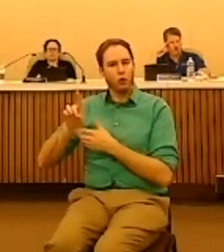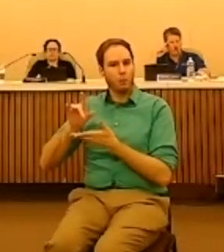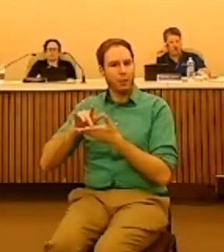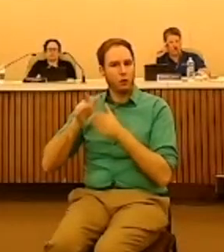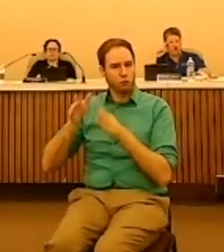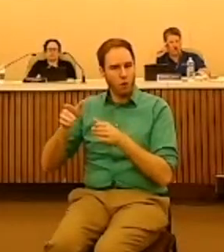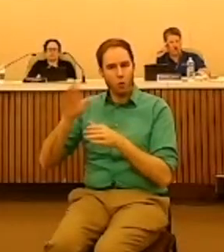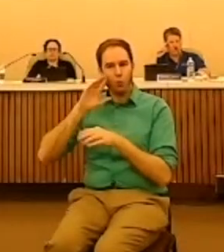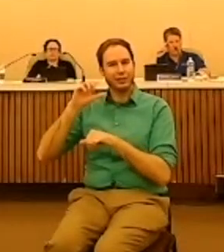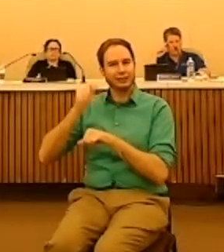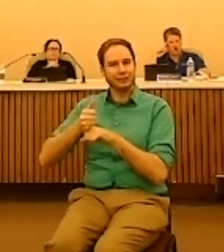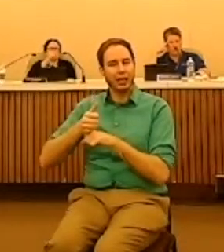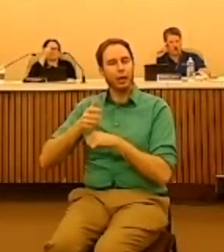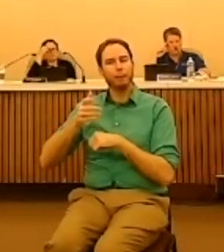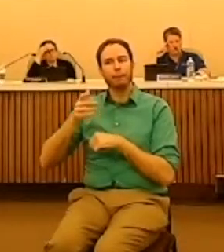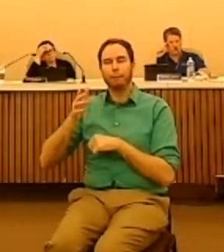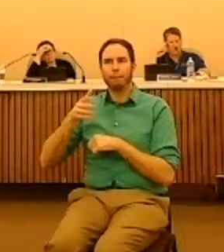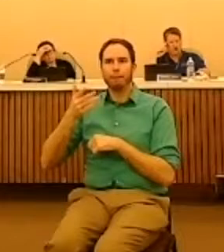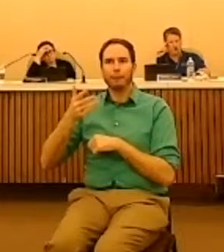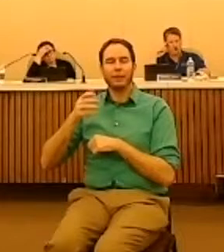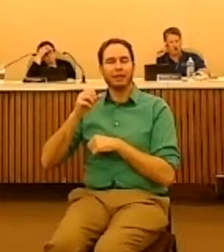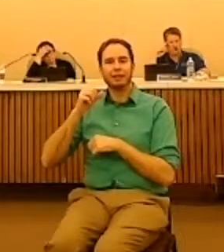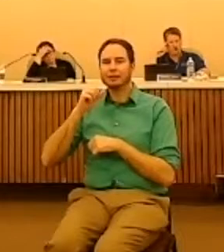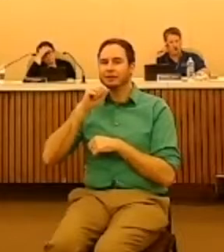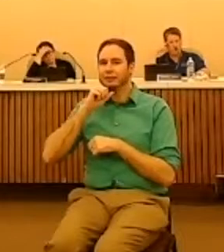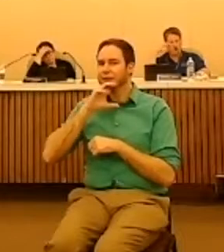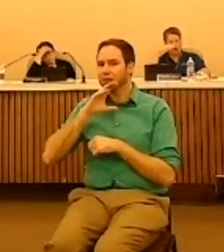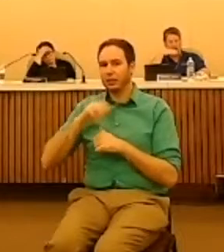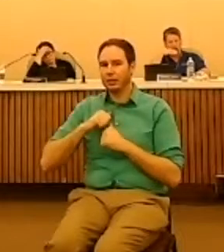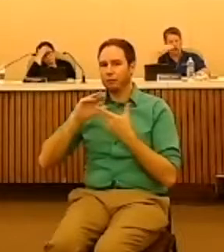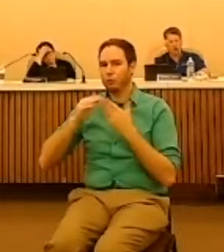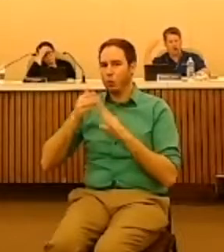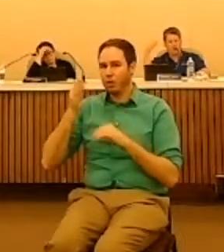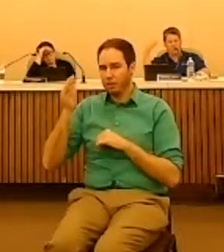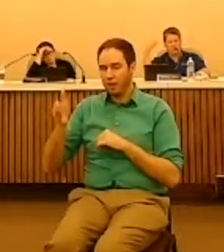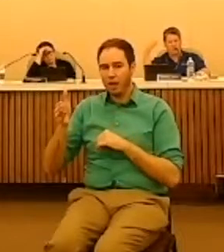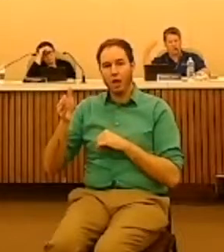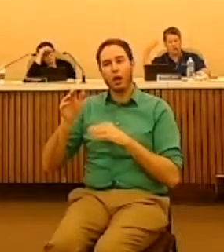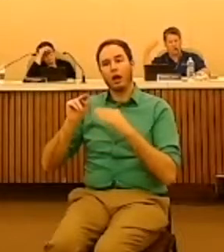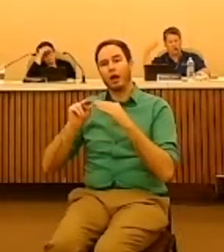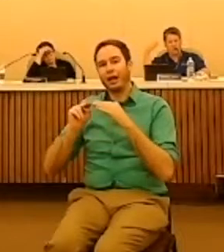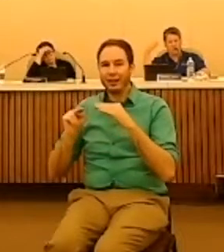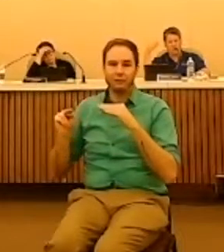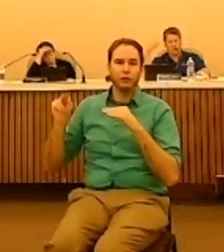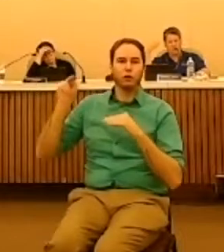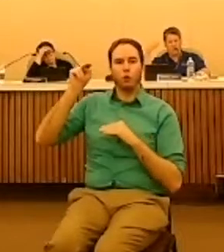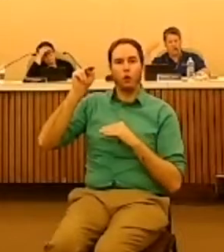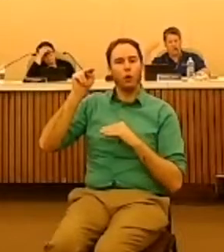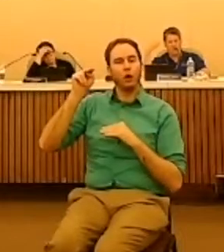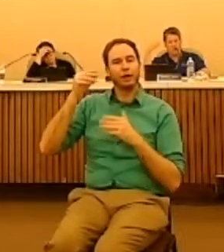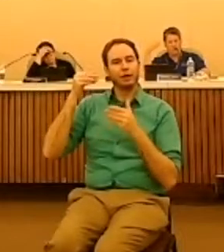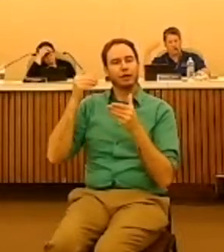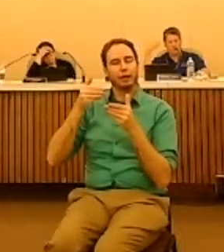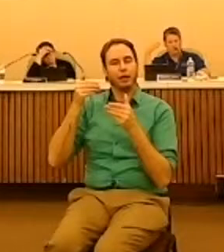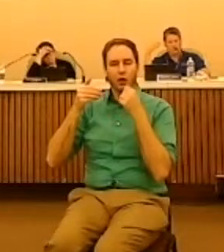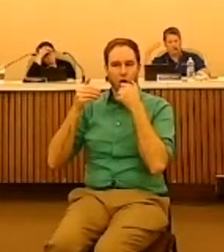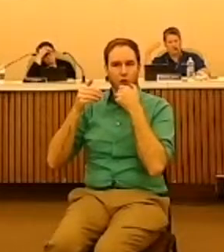They're putting in a senior living community there. The very northern portion up near